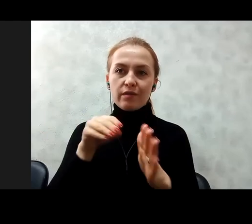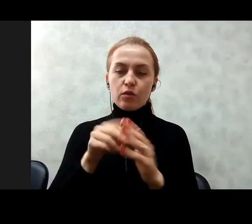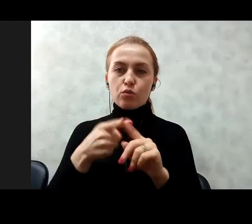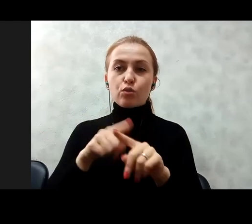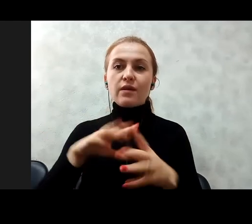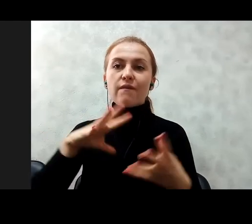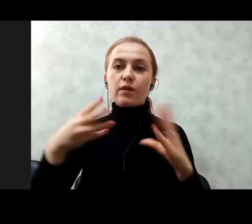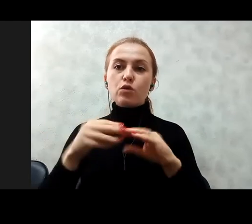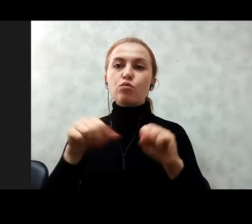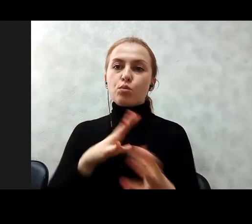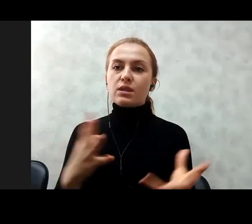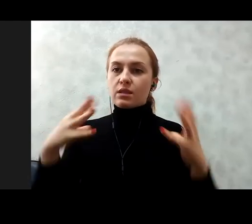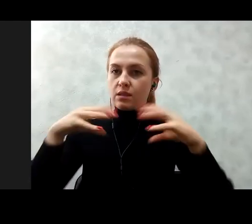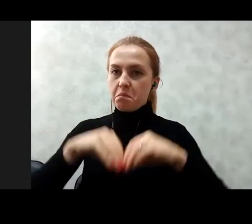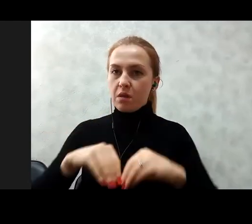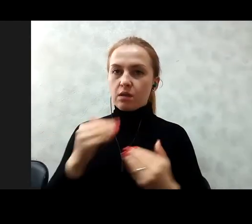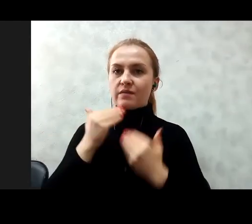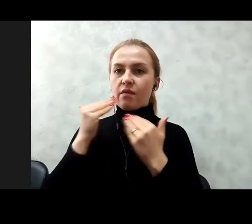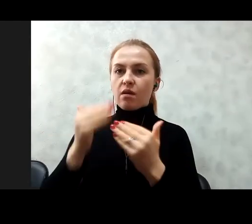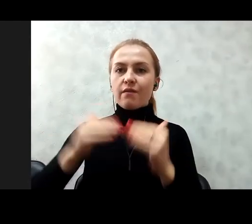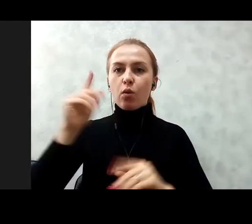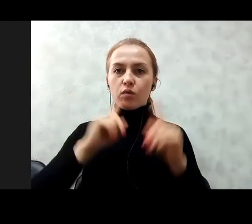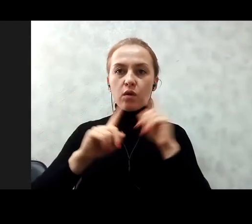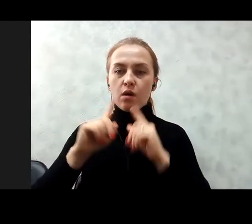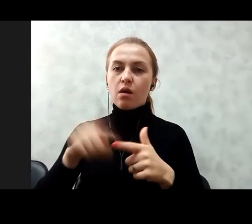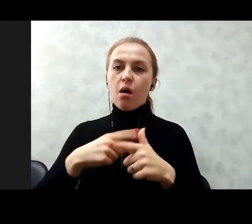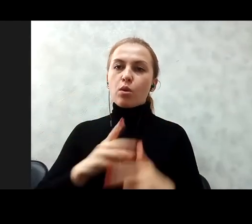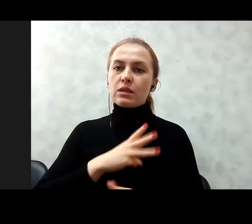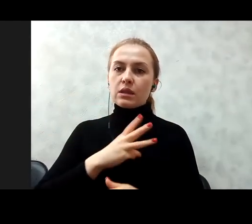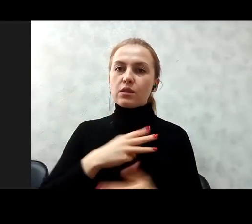set up European standards. So in order to